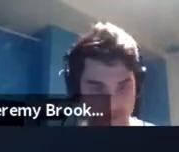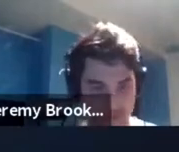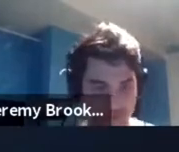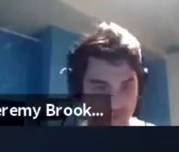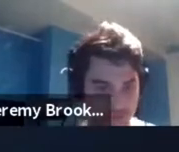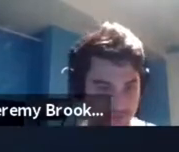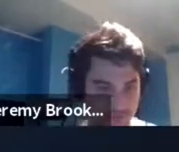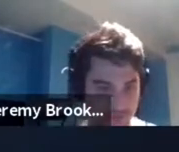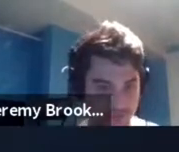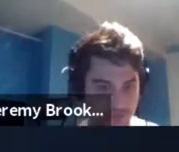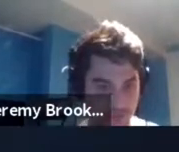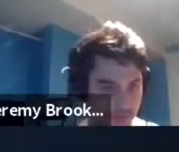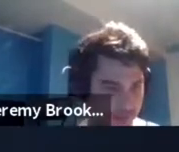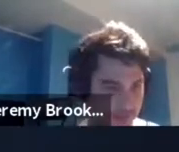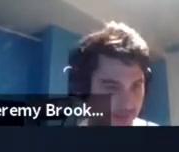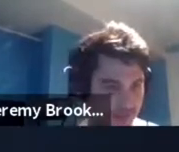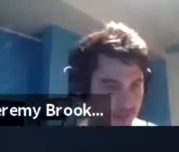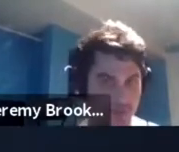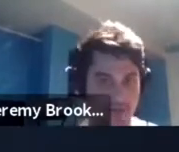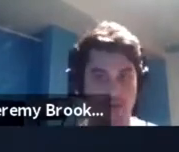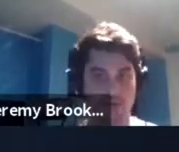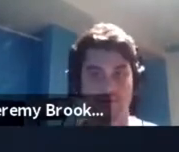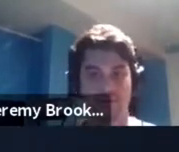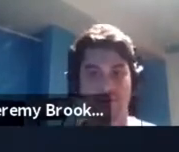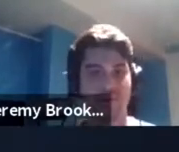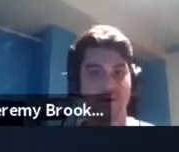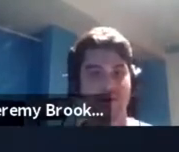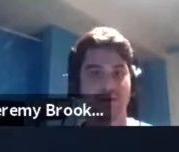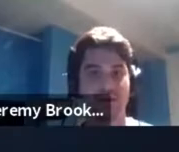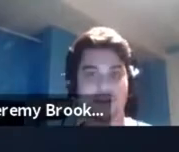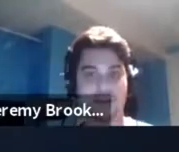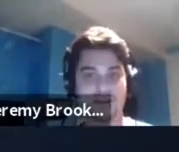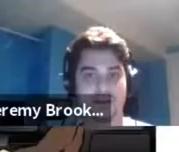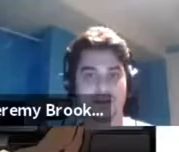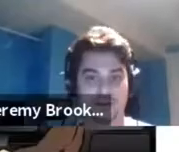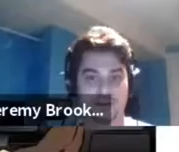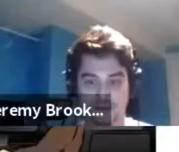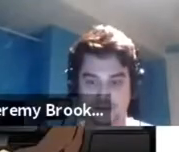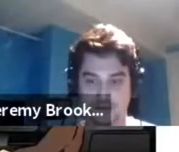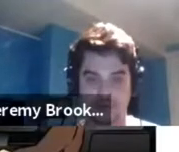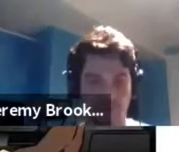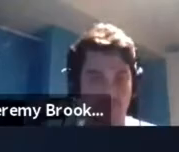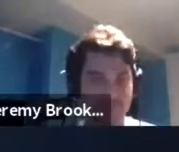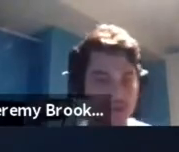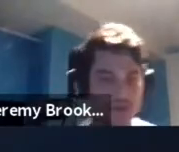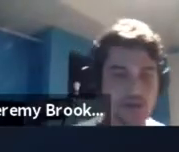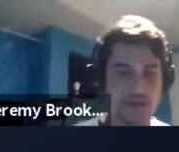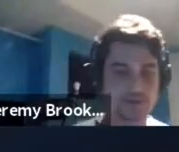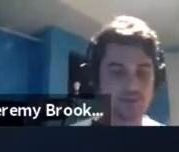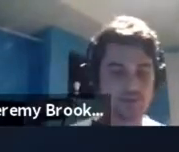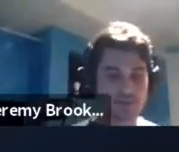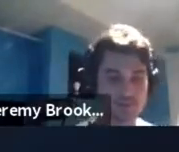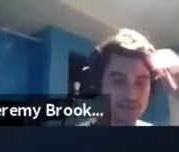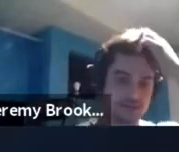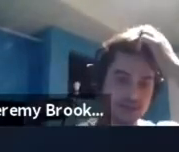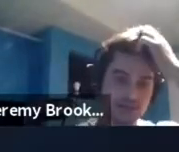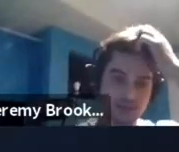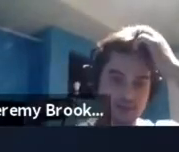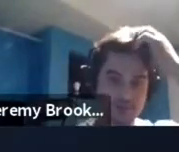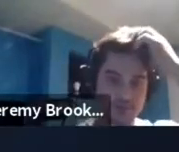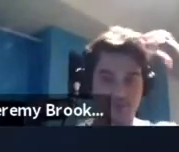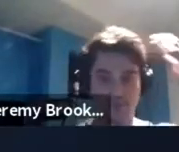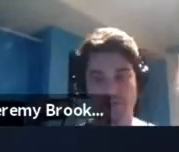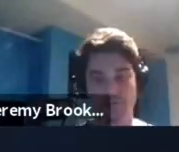the bottom half. Okay, anyways, I'm just going to go ahead and go through it. So thanks for the